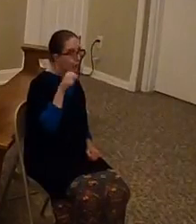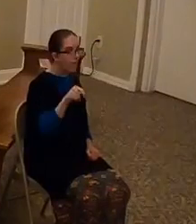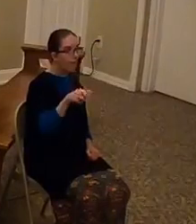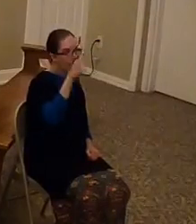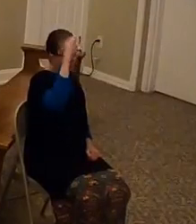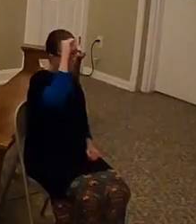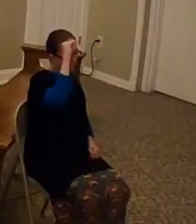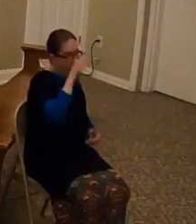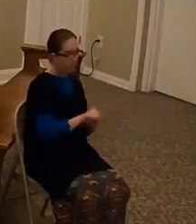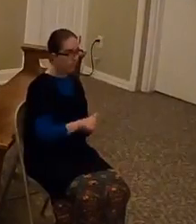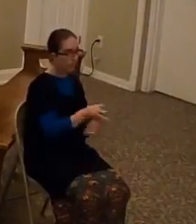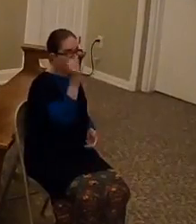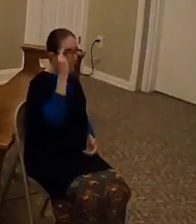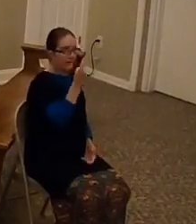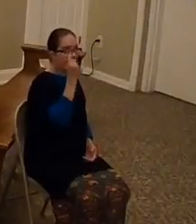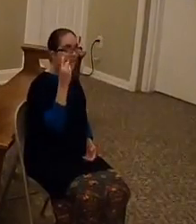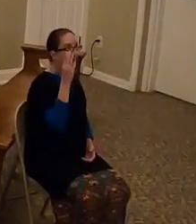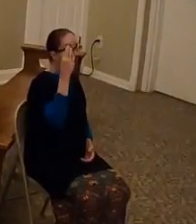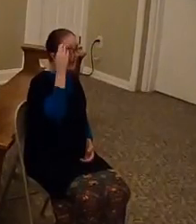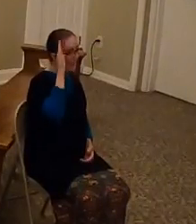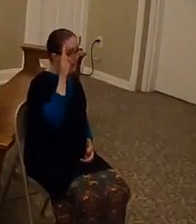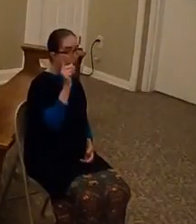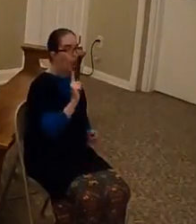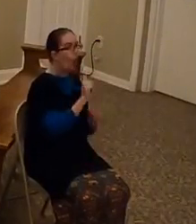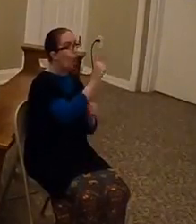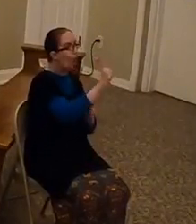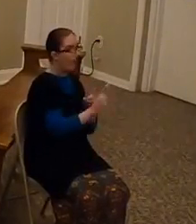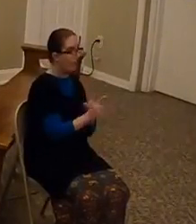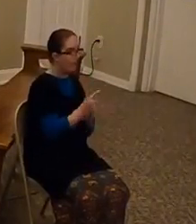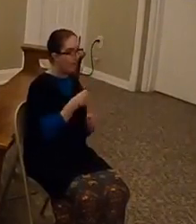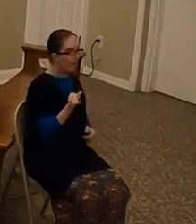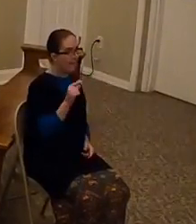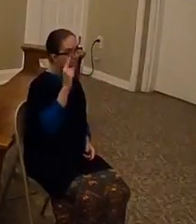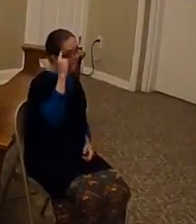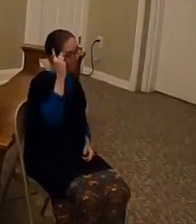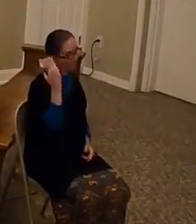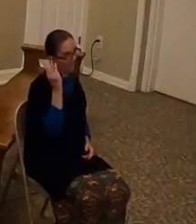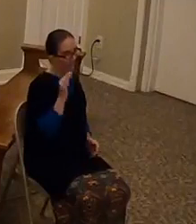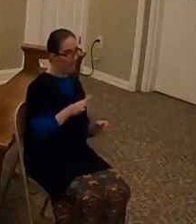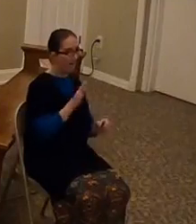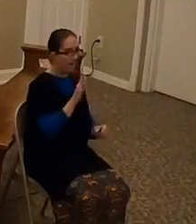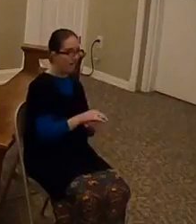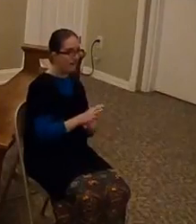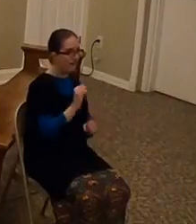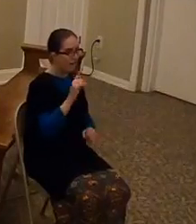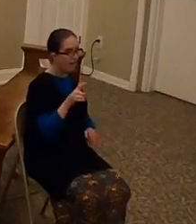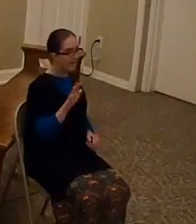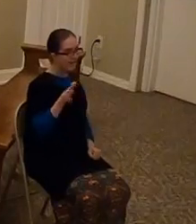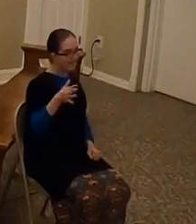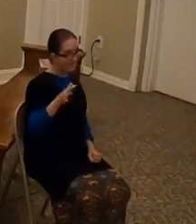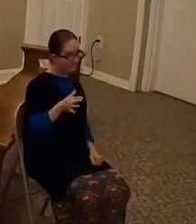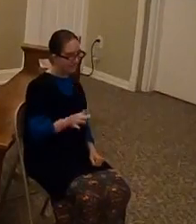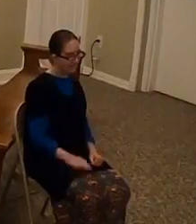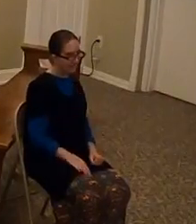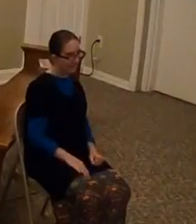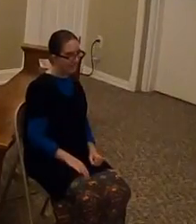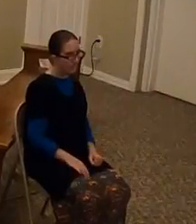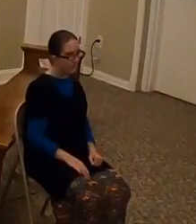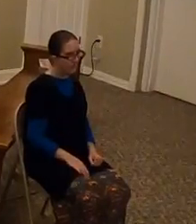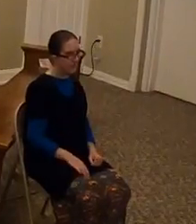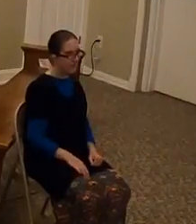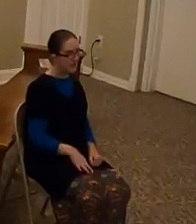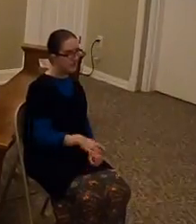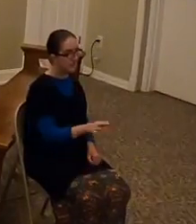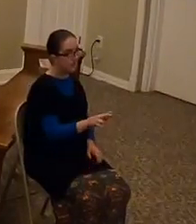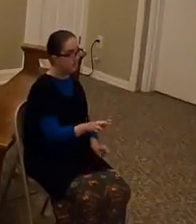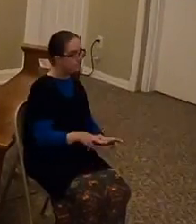coming. They didn't know when he was coming. So they thought, well, we've got enough oil to just kind of putter along here.